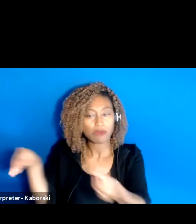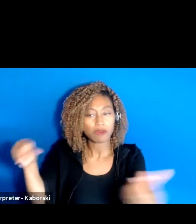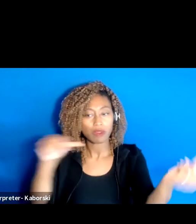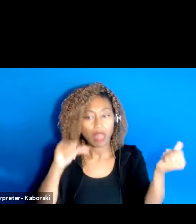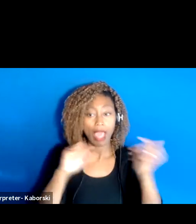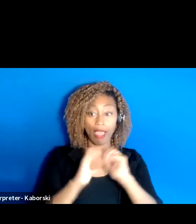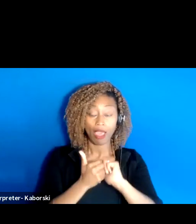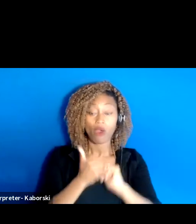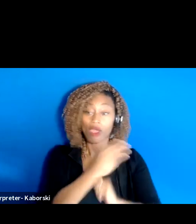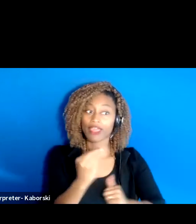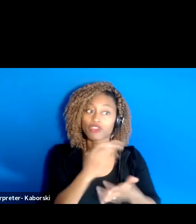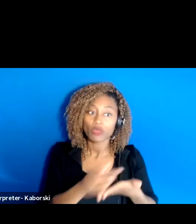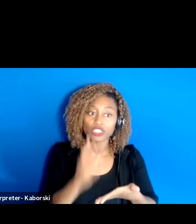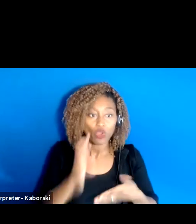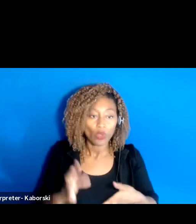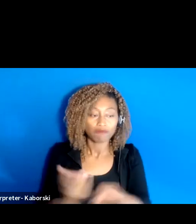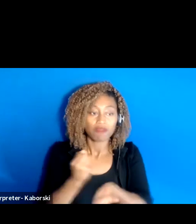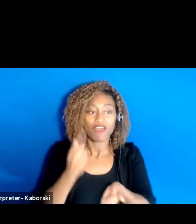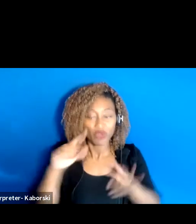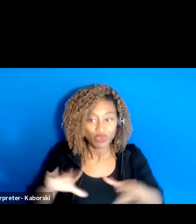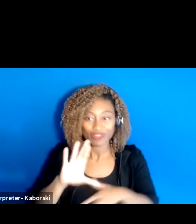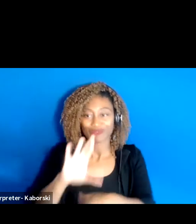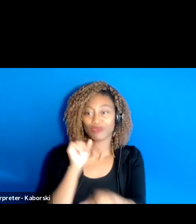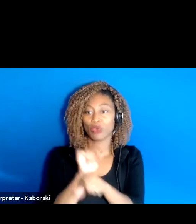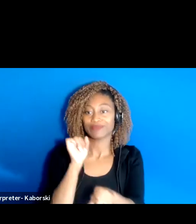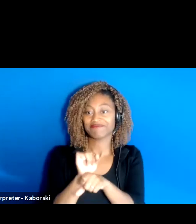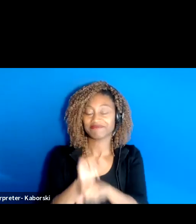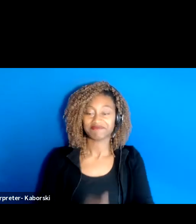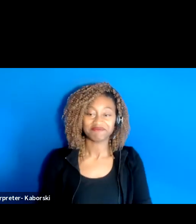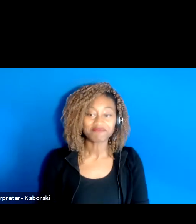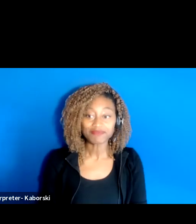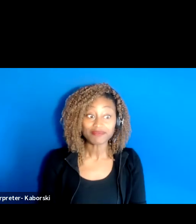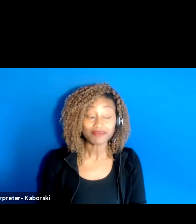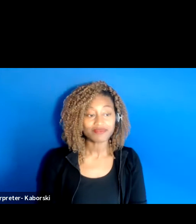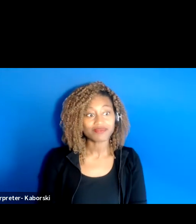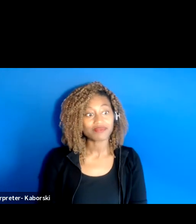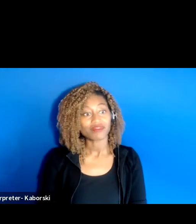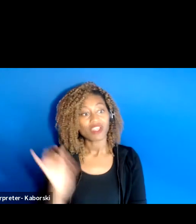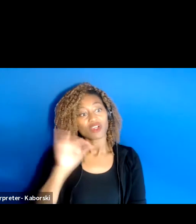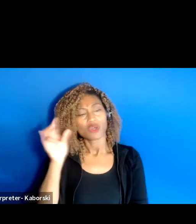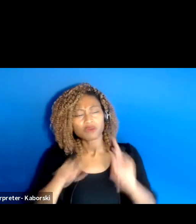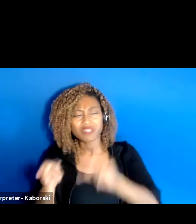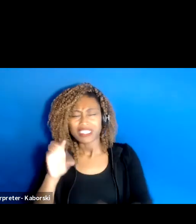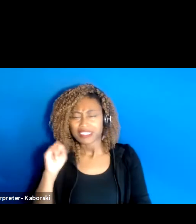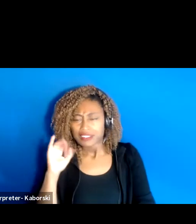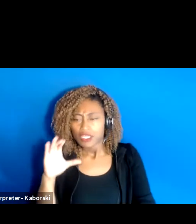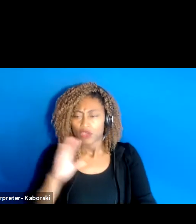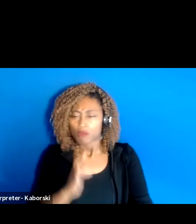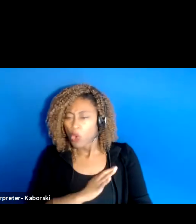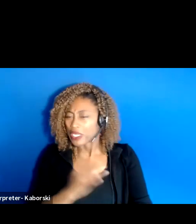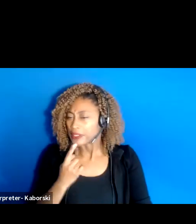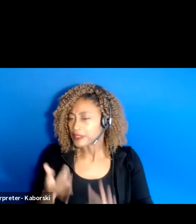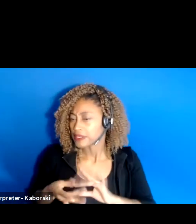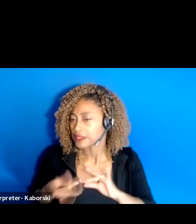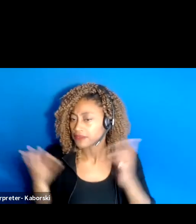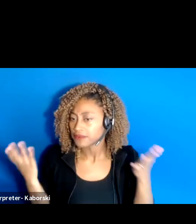to do that work. And also looking at what the silk board has to say. Has the